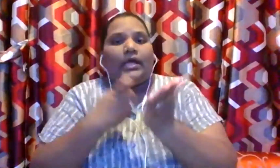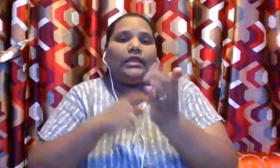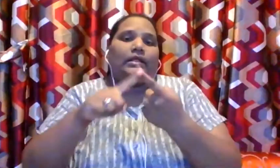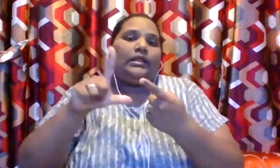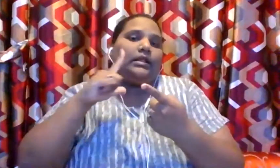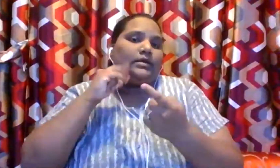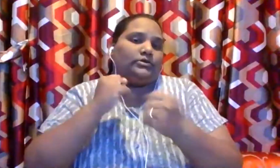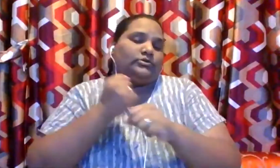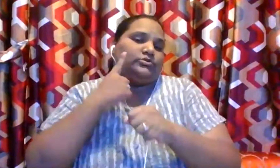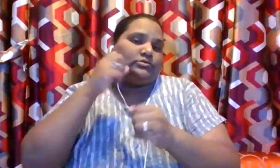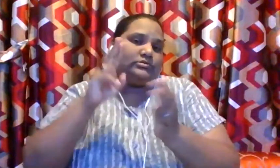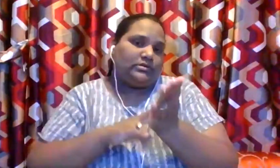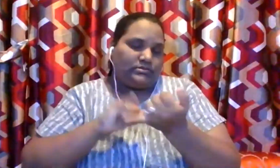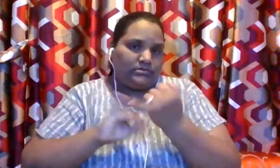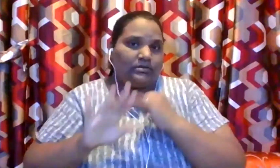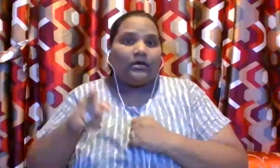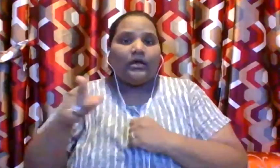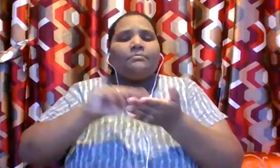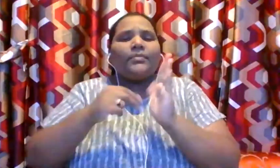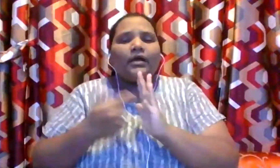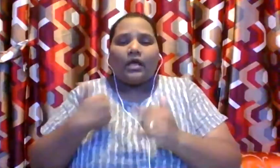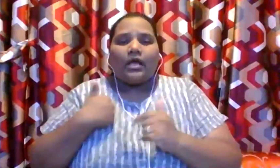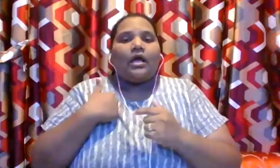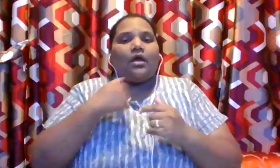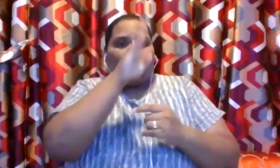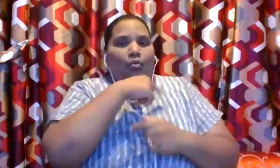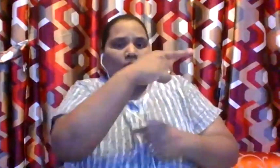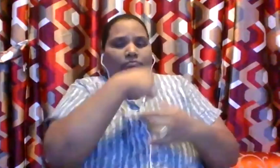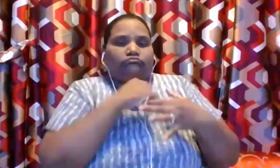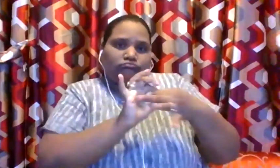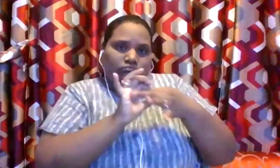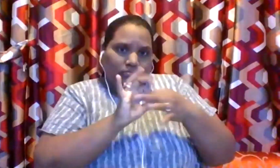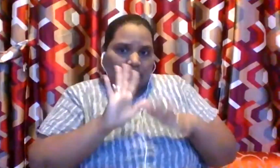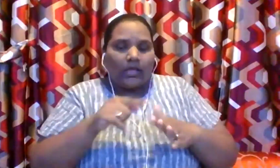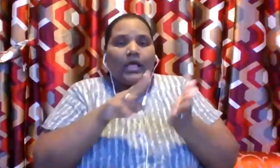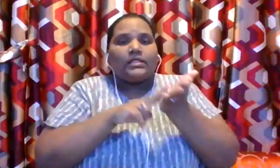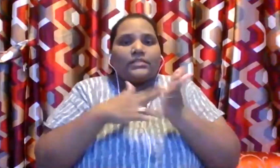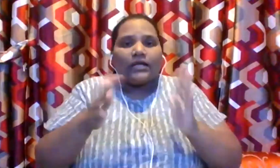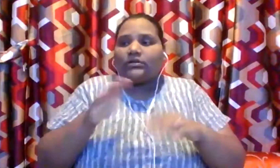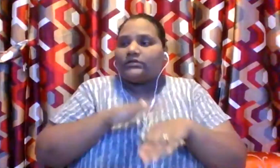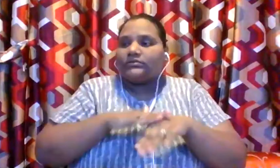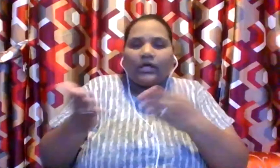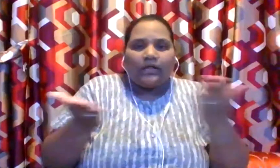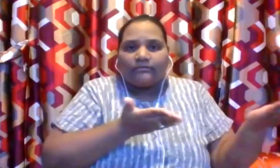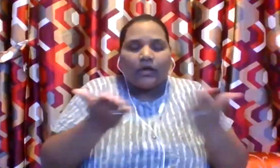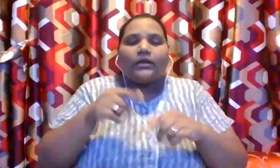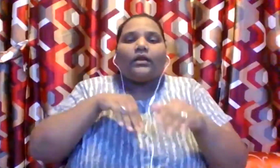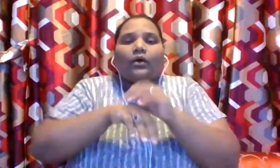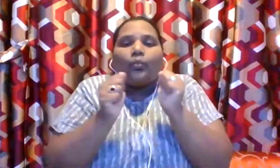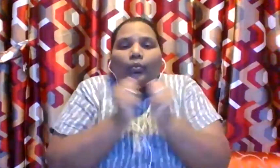God and our natural function is to serve Him with love. So, actually,